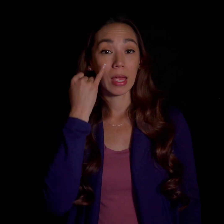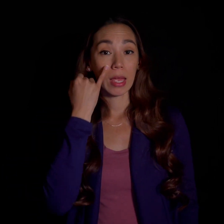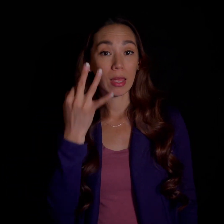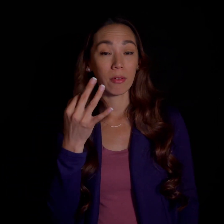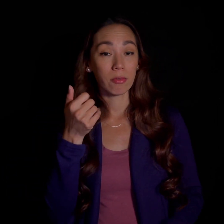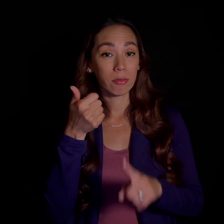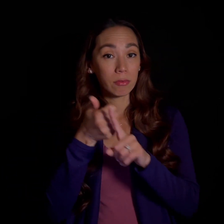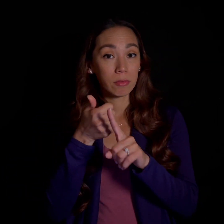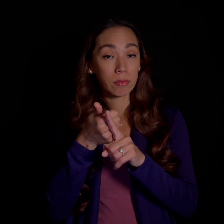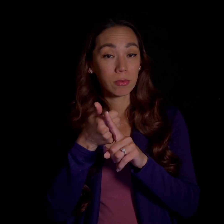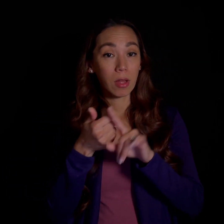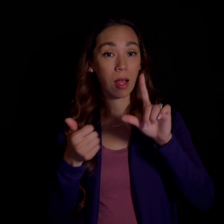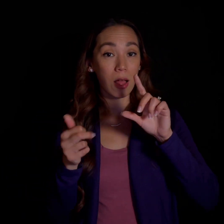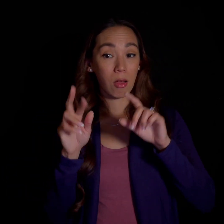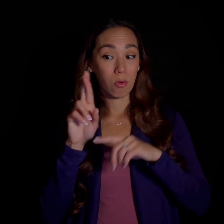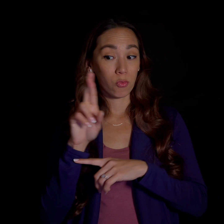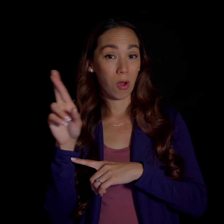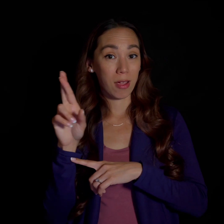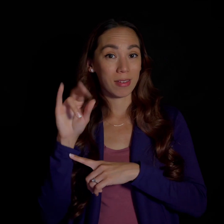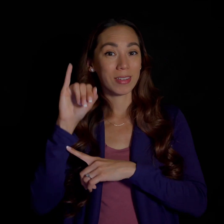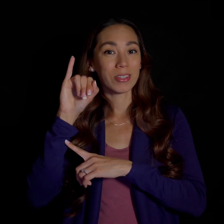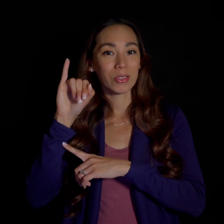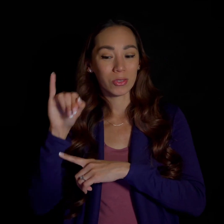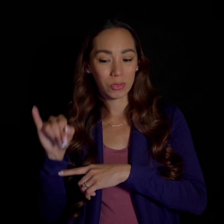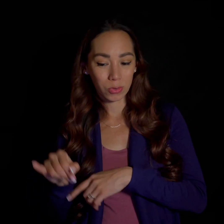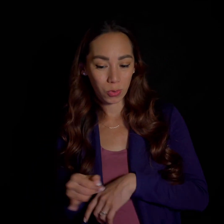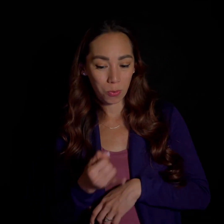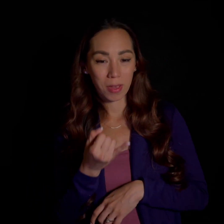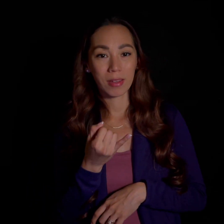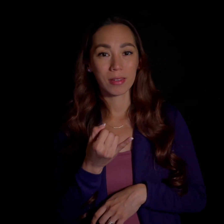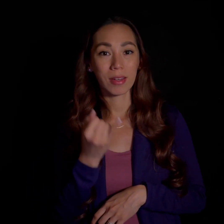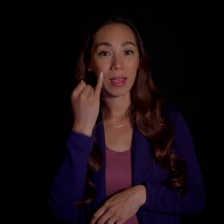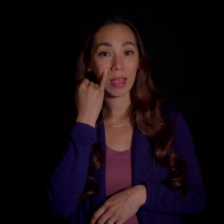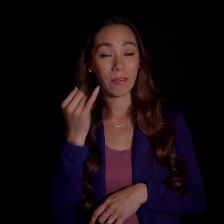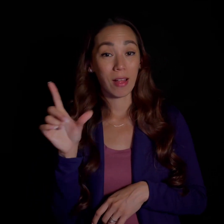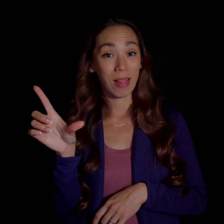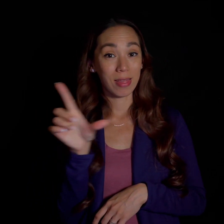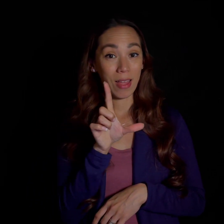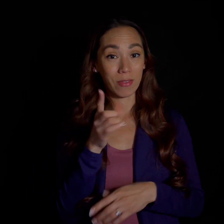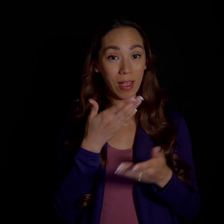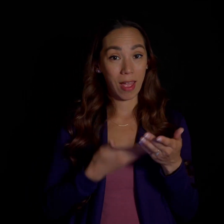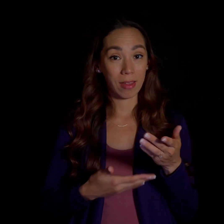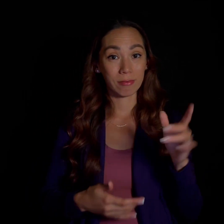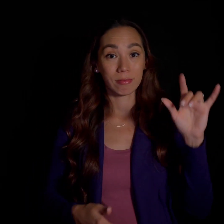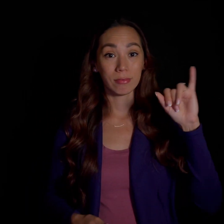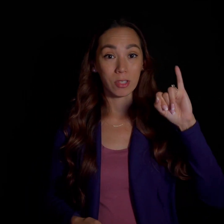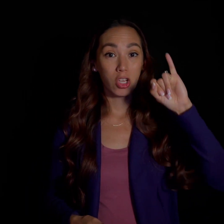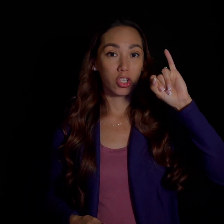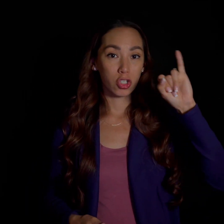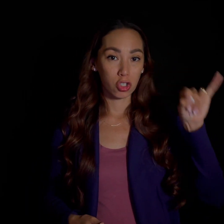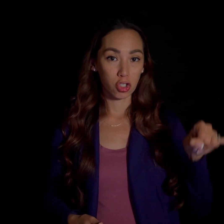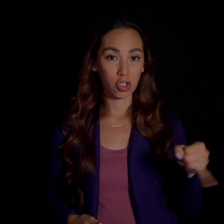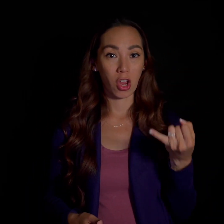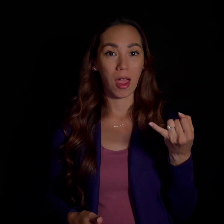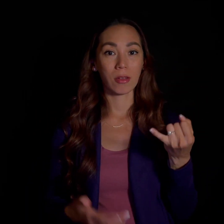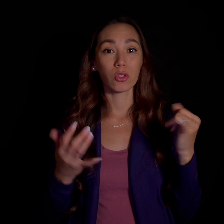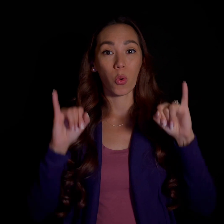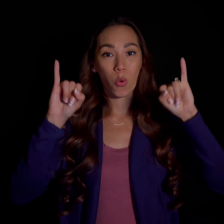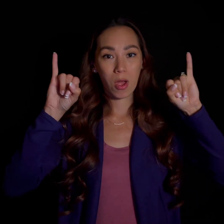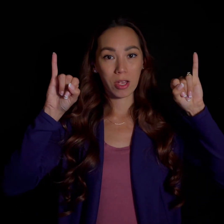going to scoop inward. So for instance, if you are right-handed, you would scoop in this way. If you're left-handed, you would scoop